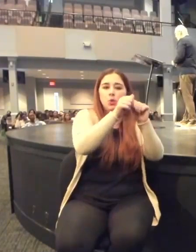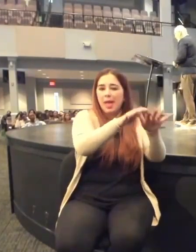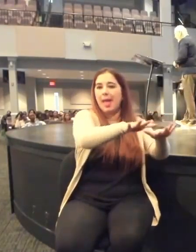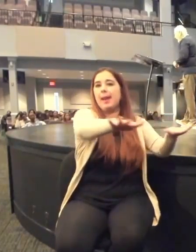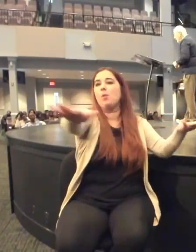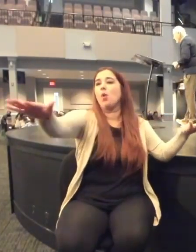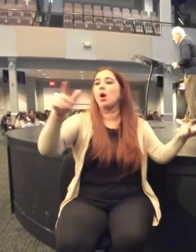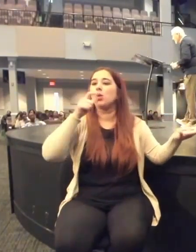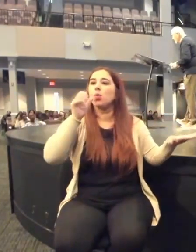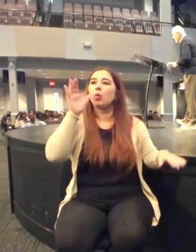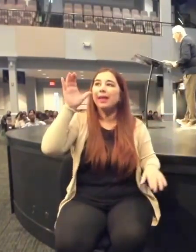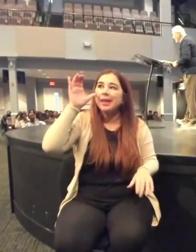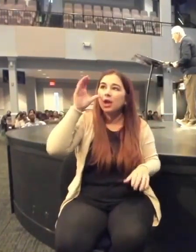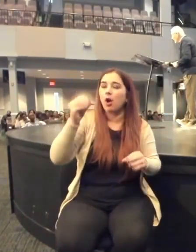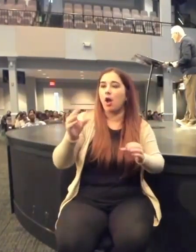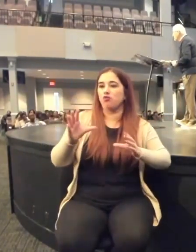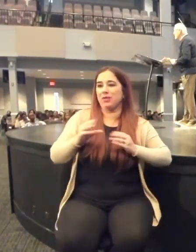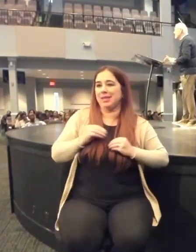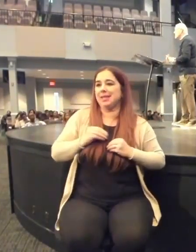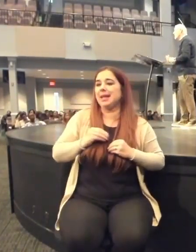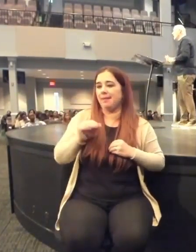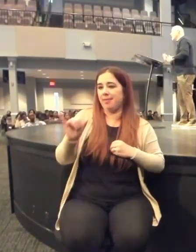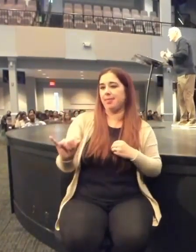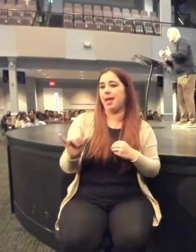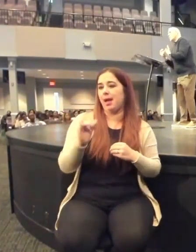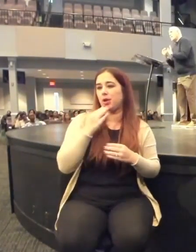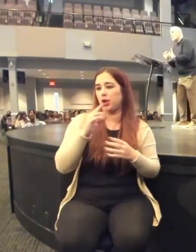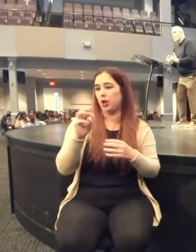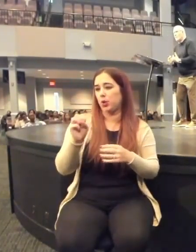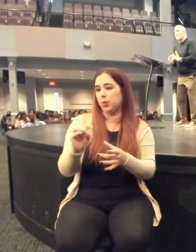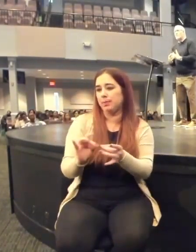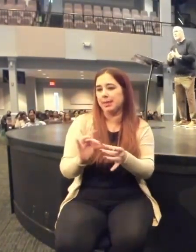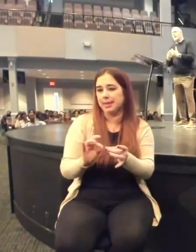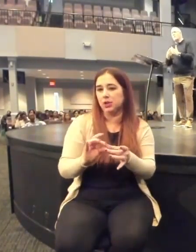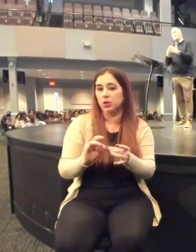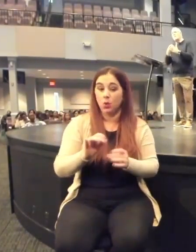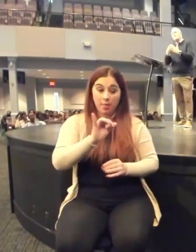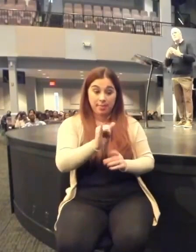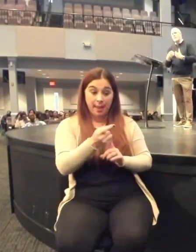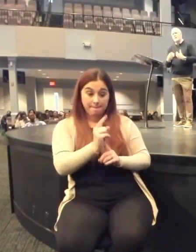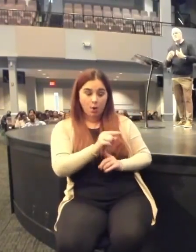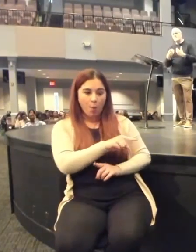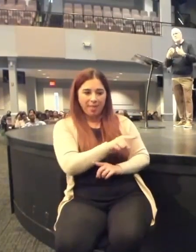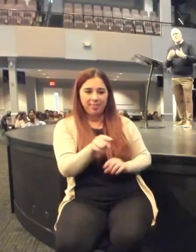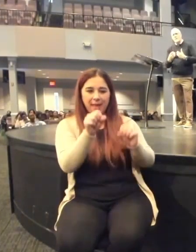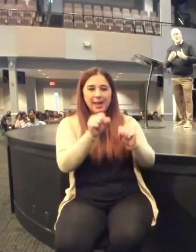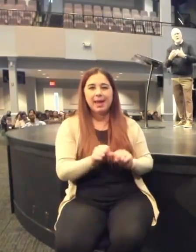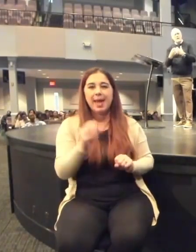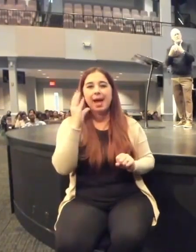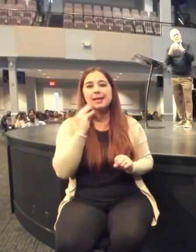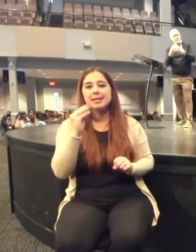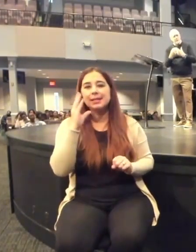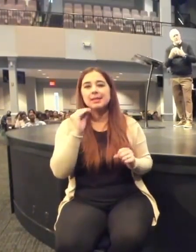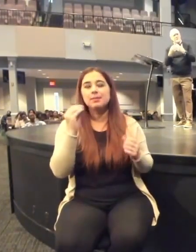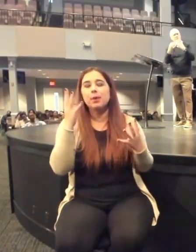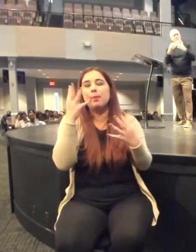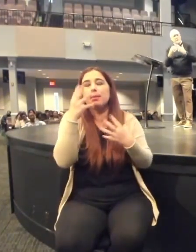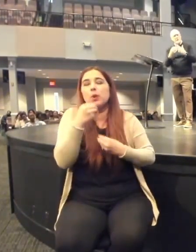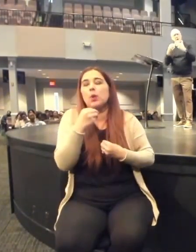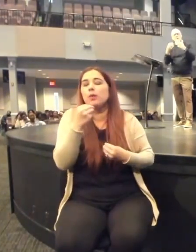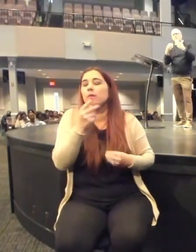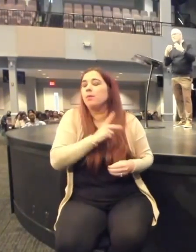will hear and receive the message. So there in that moment, they're able to experience the beauty of this